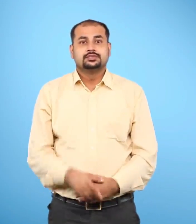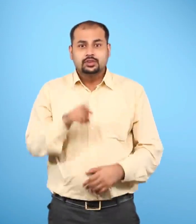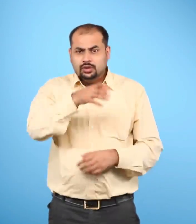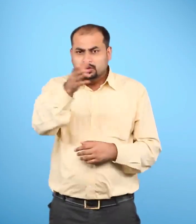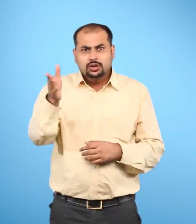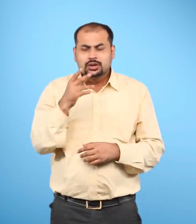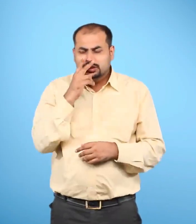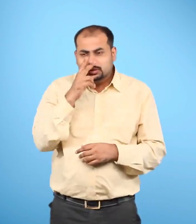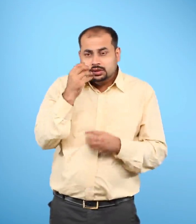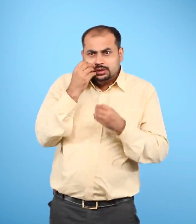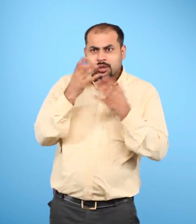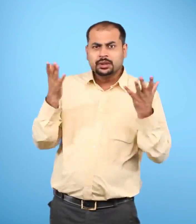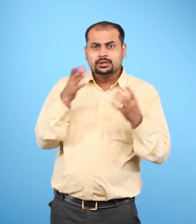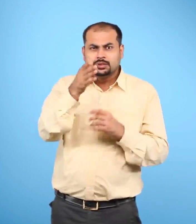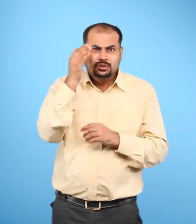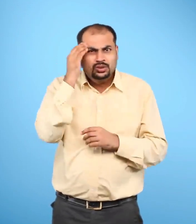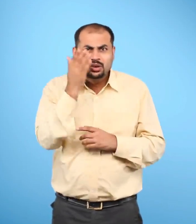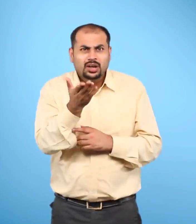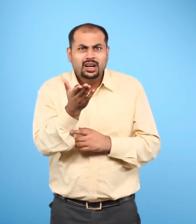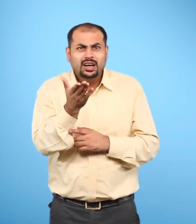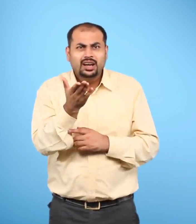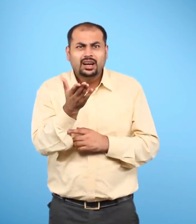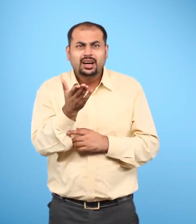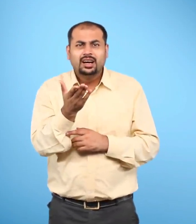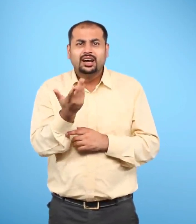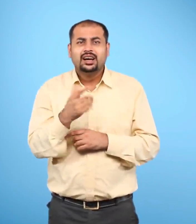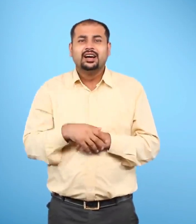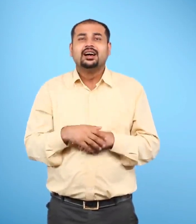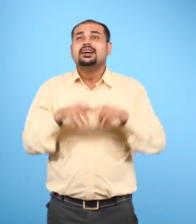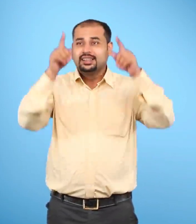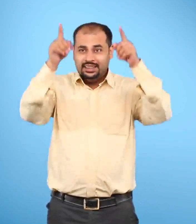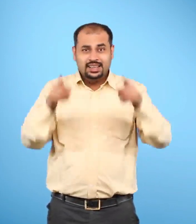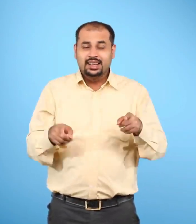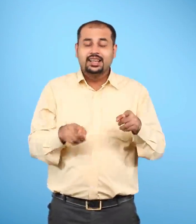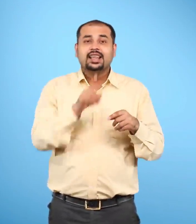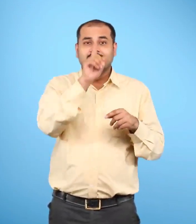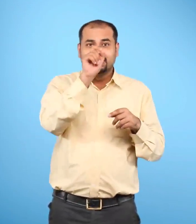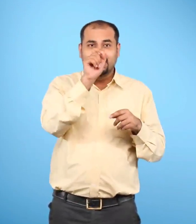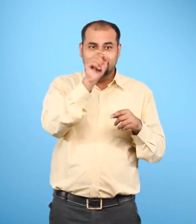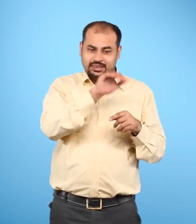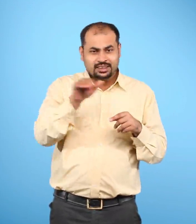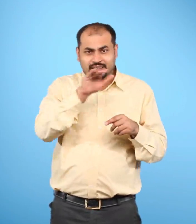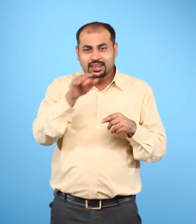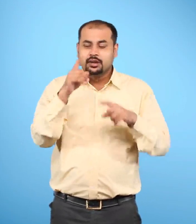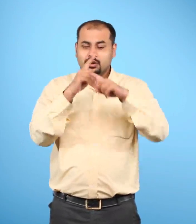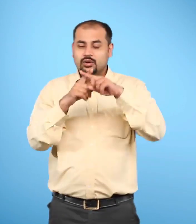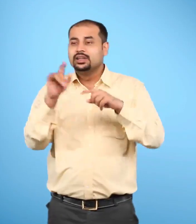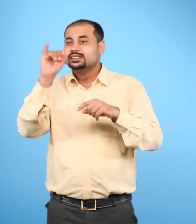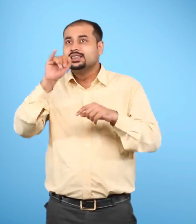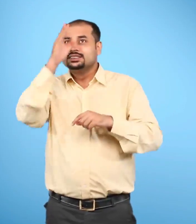You will be surprised to know that there are more than 2,000 ways in which these shapes make a